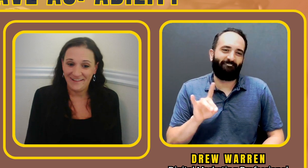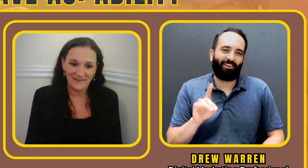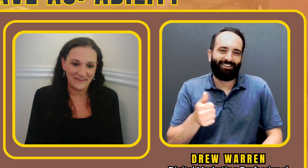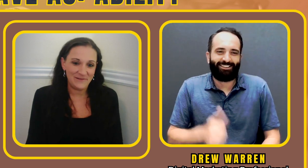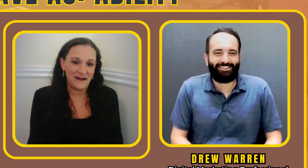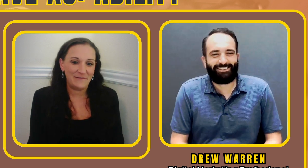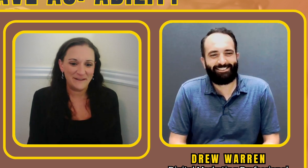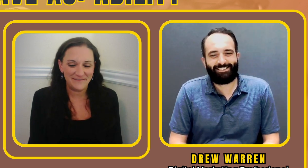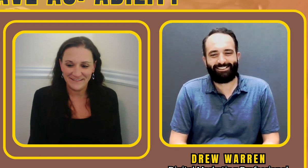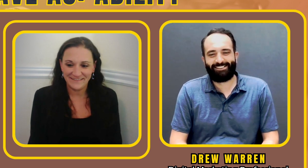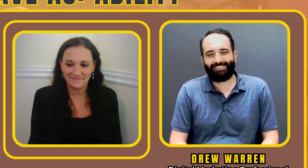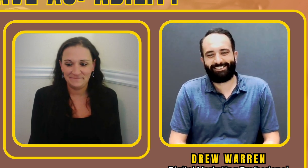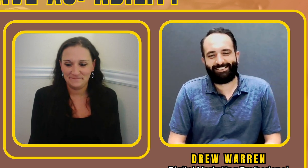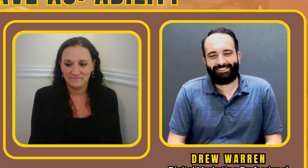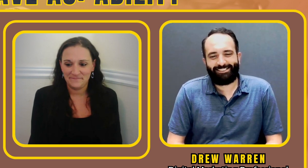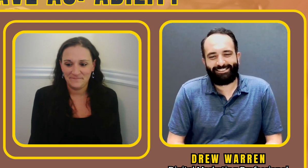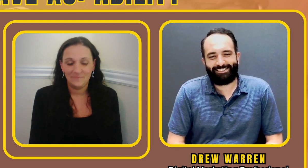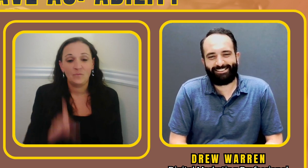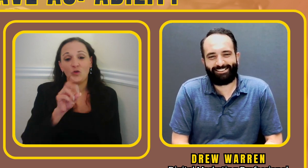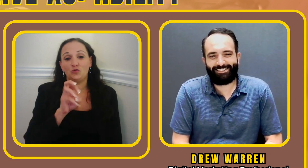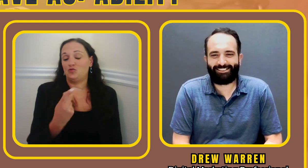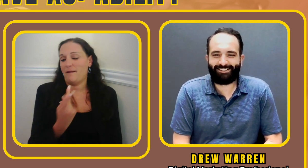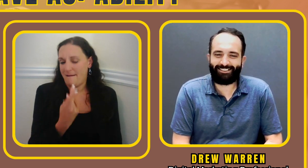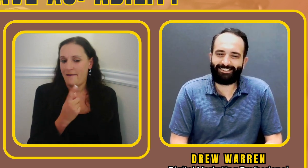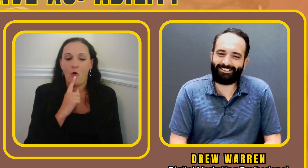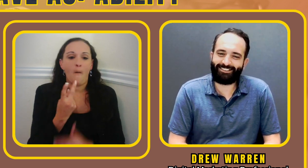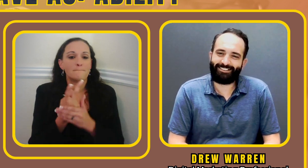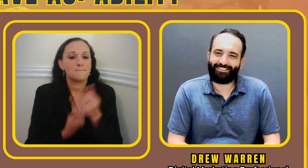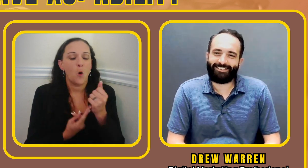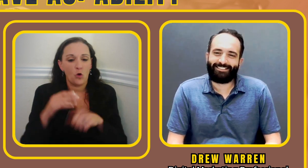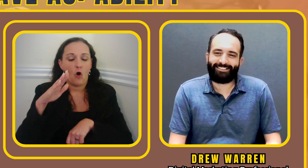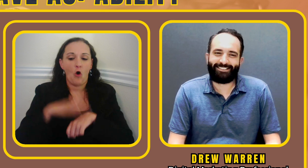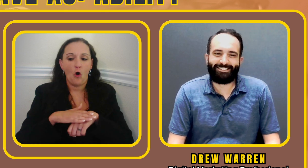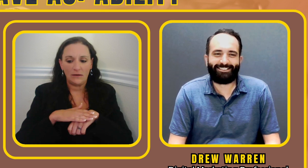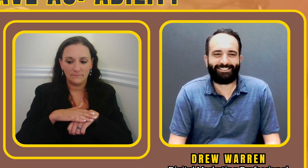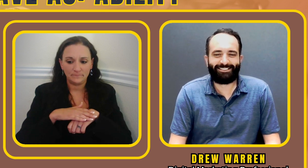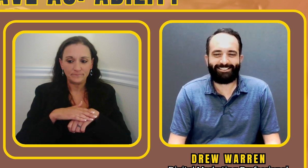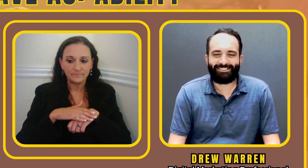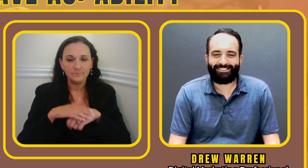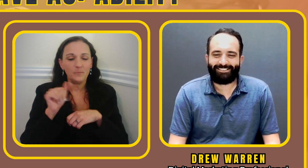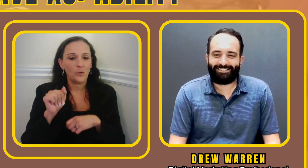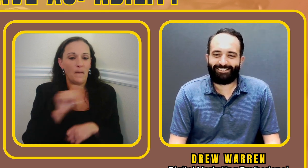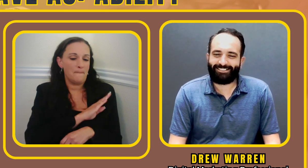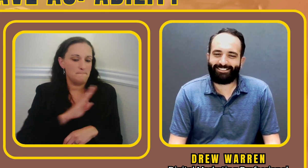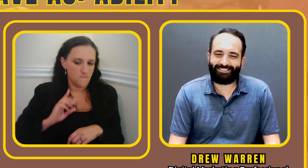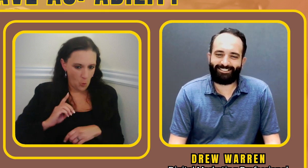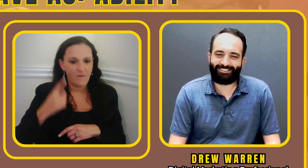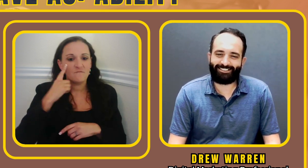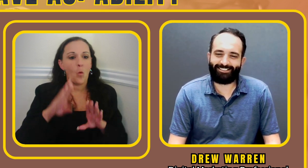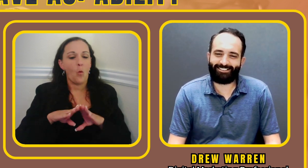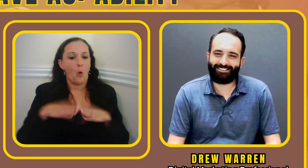Great. Hello. Thank you for having me, David. Drew and I are both on a board for